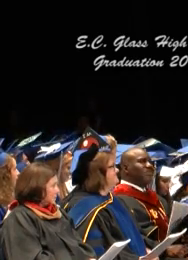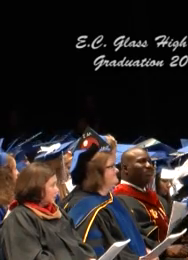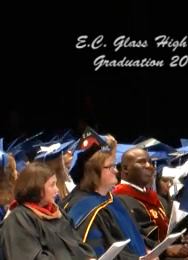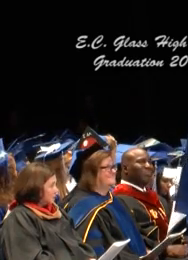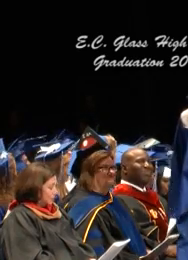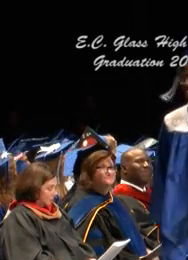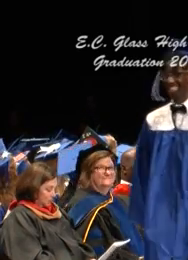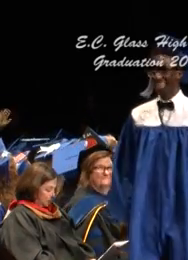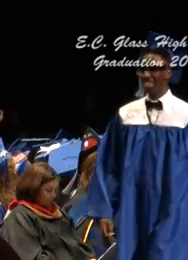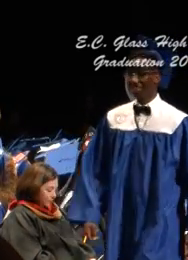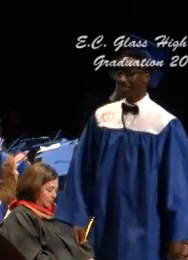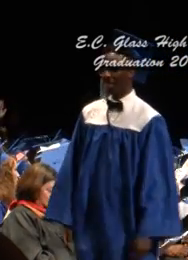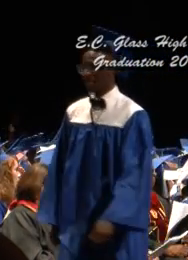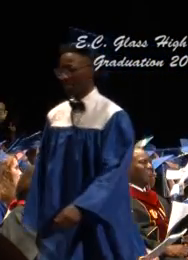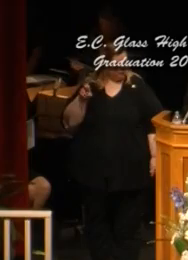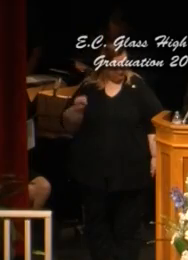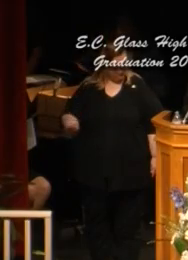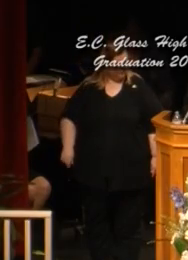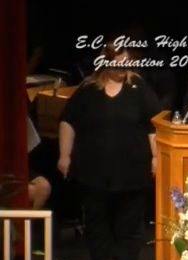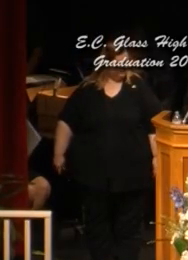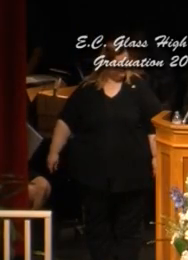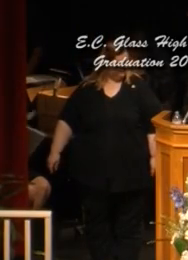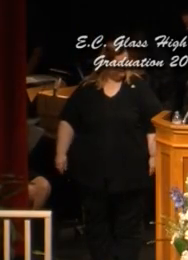Jabari Lewis Jones.